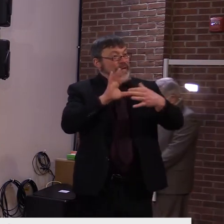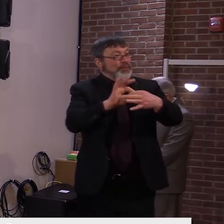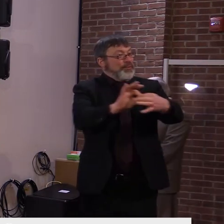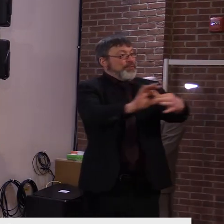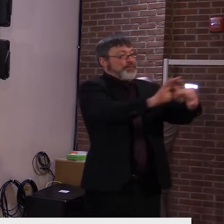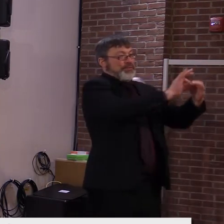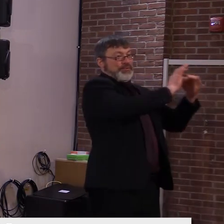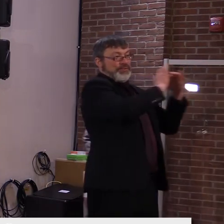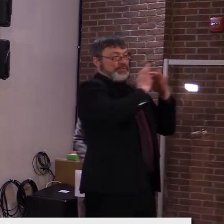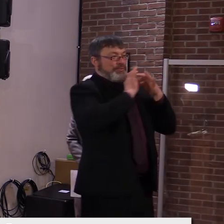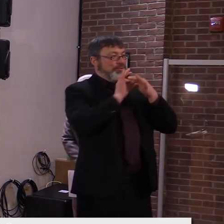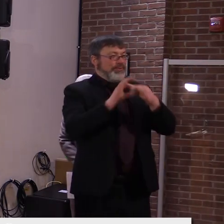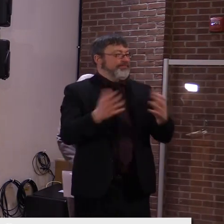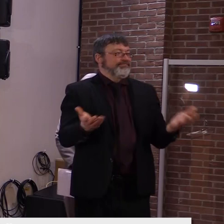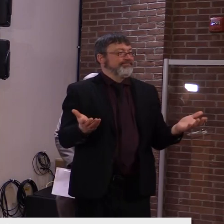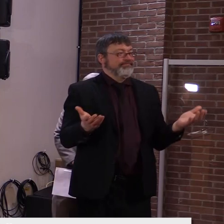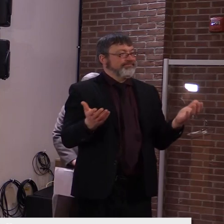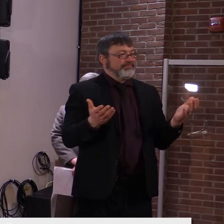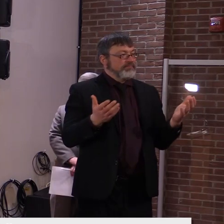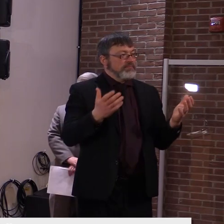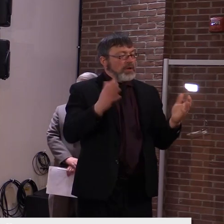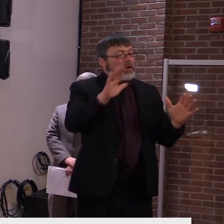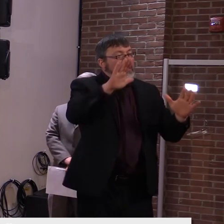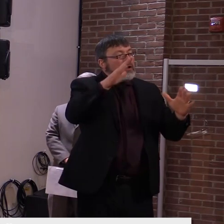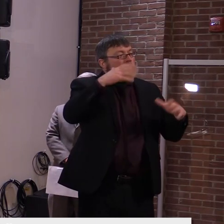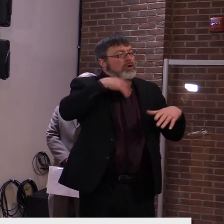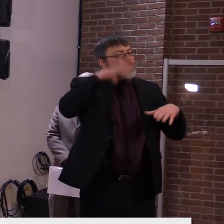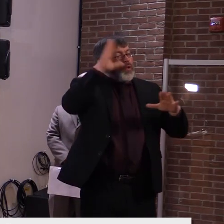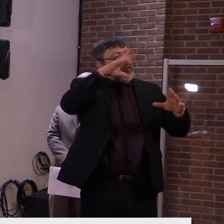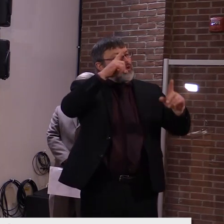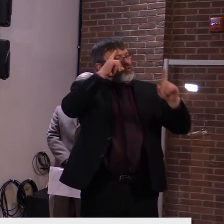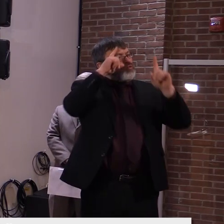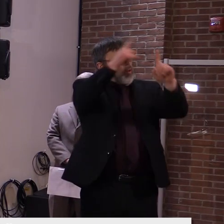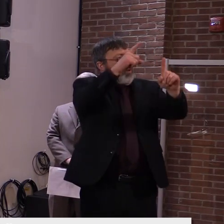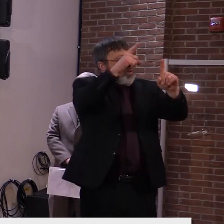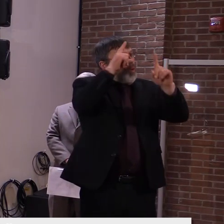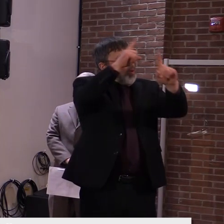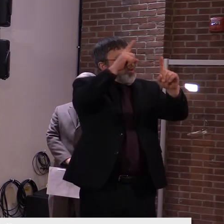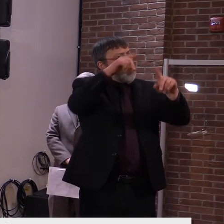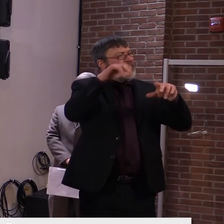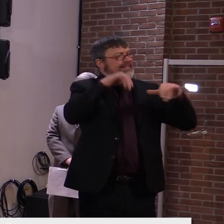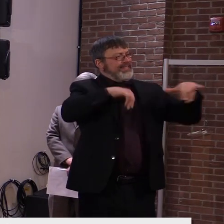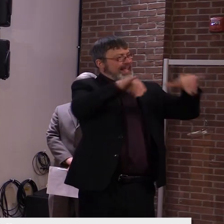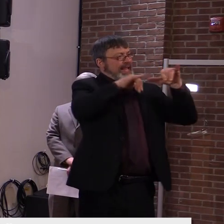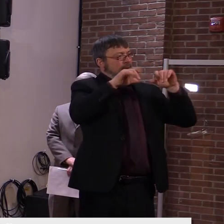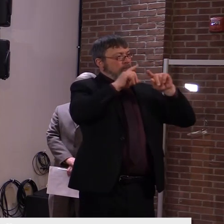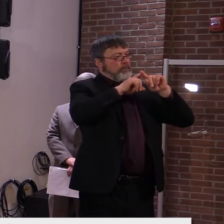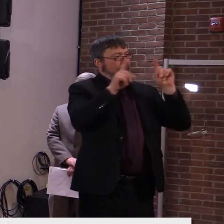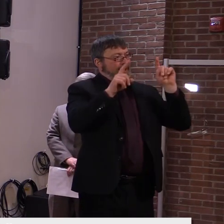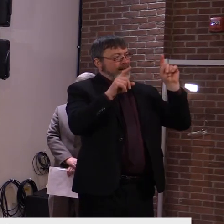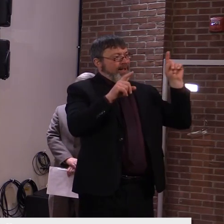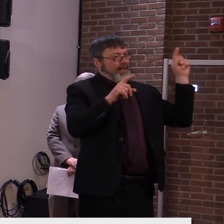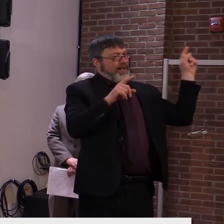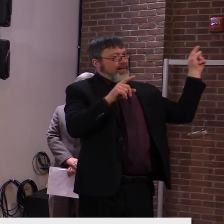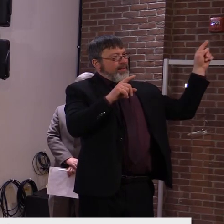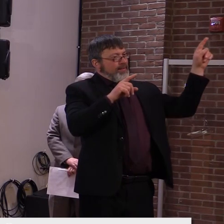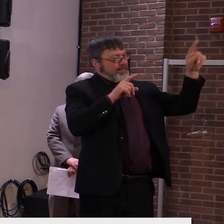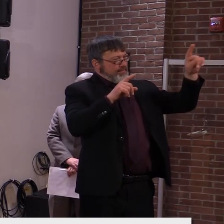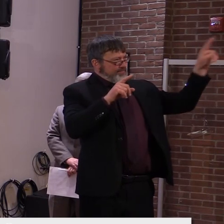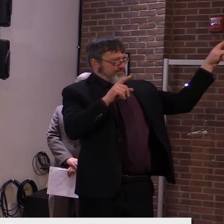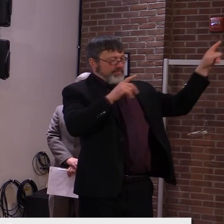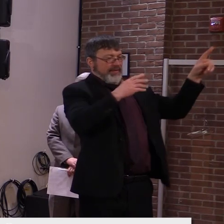thing. But I think the federal government made a mistake in going directly to the pharmacies and making their